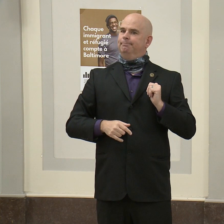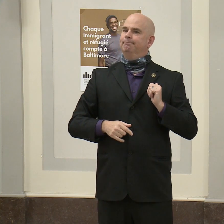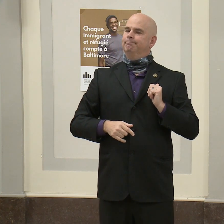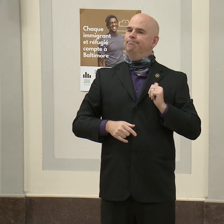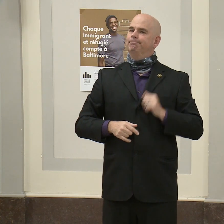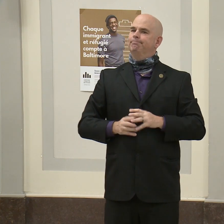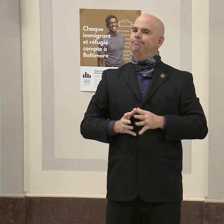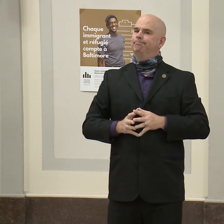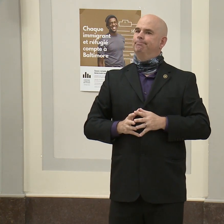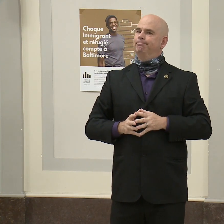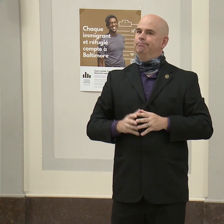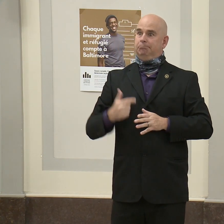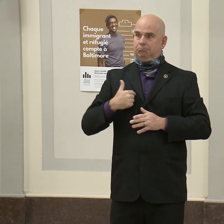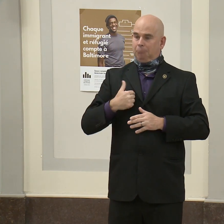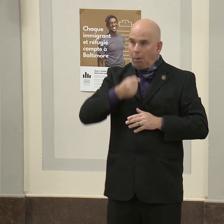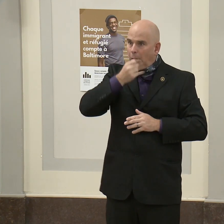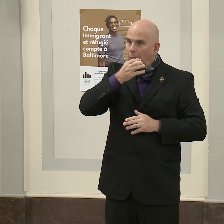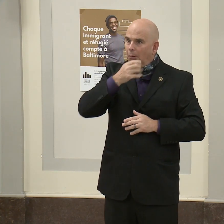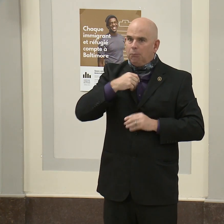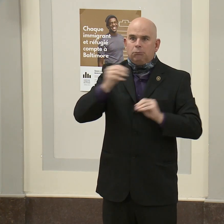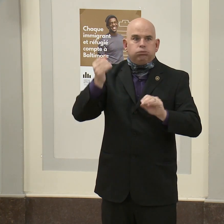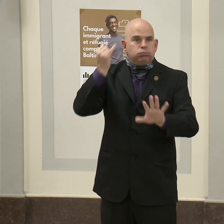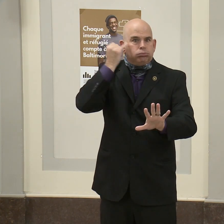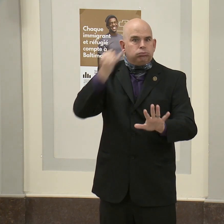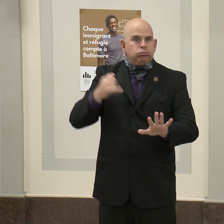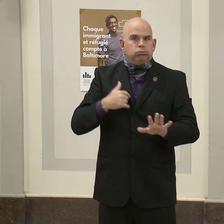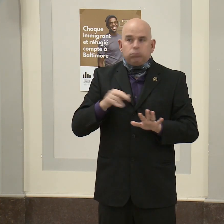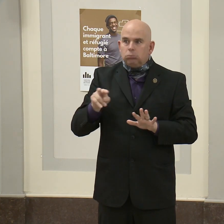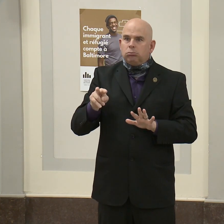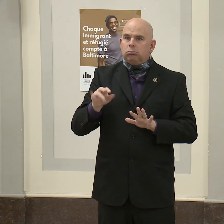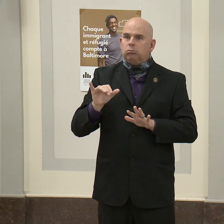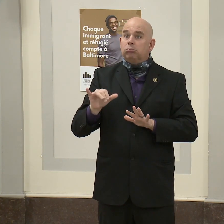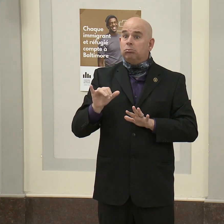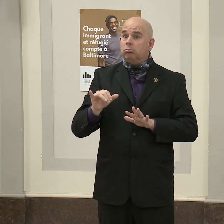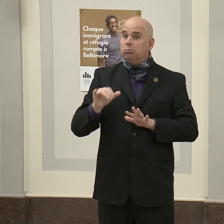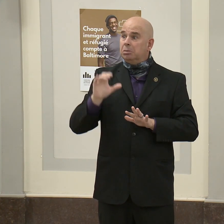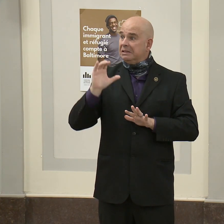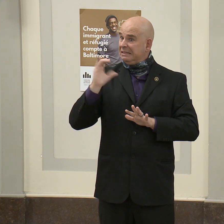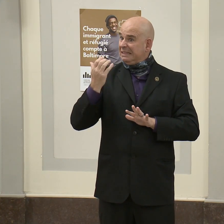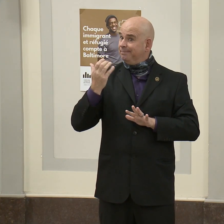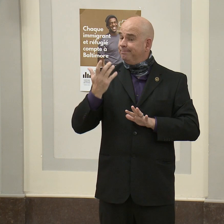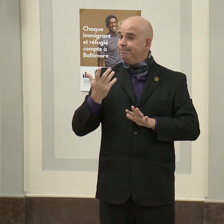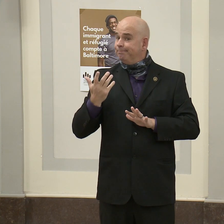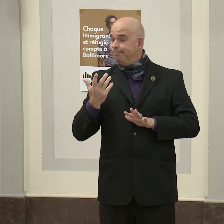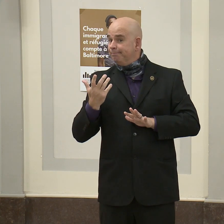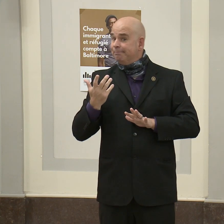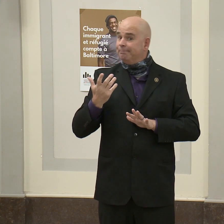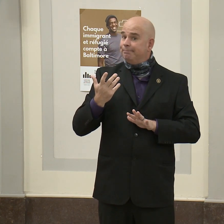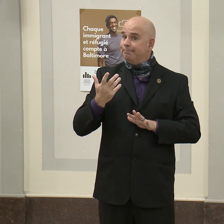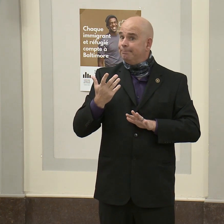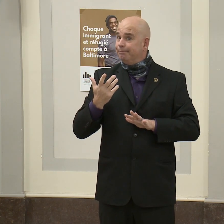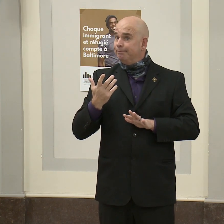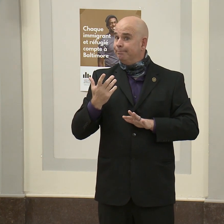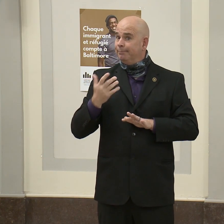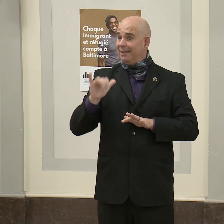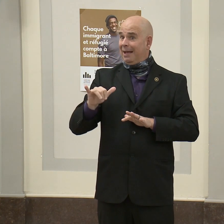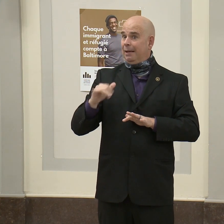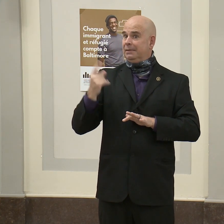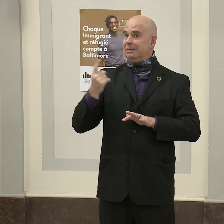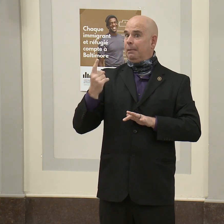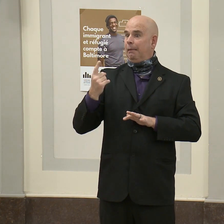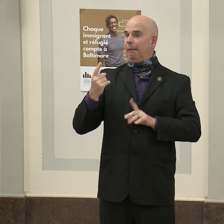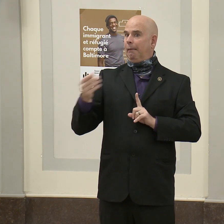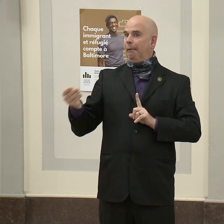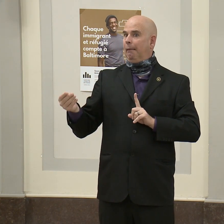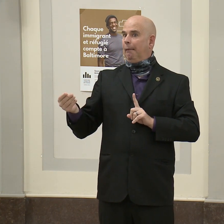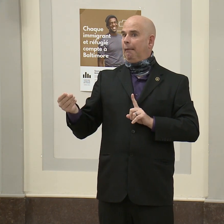I had no idea that there was a possible case of somebody, you know,